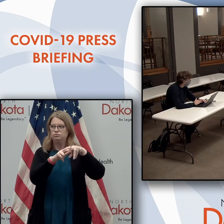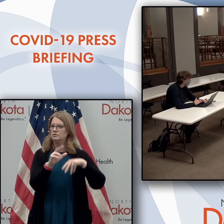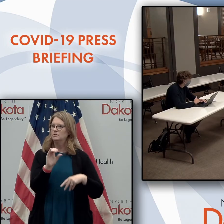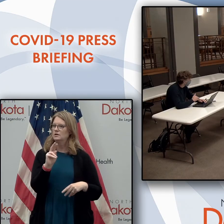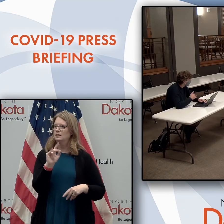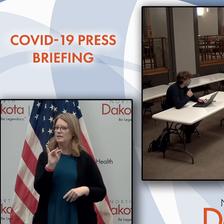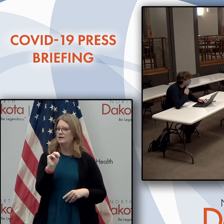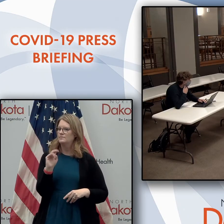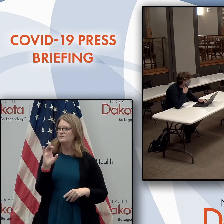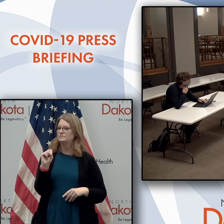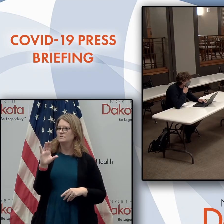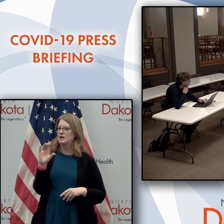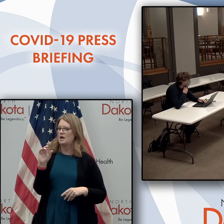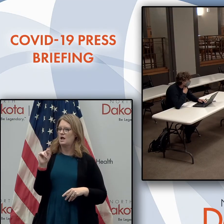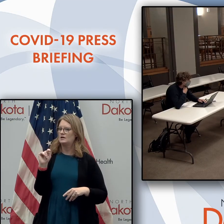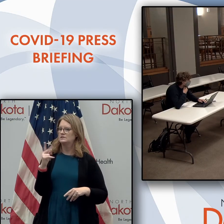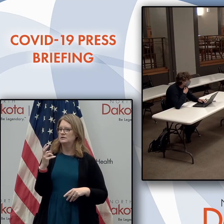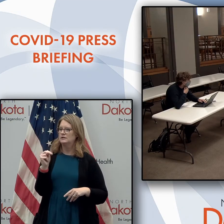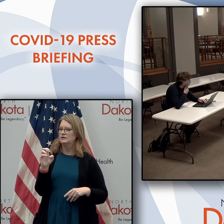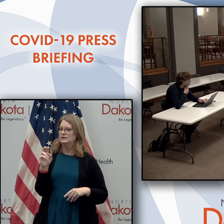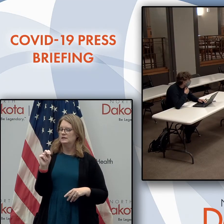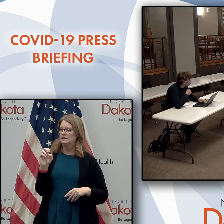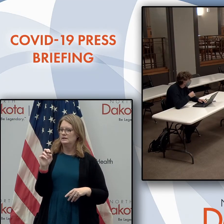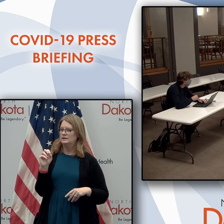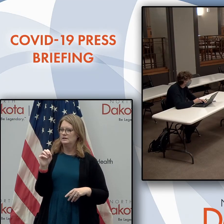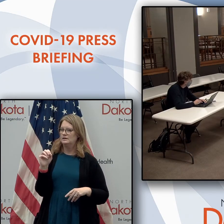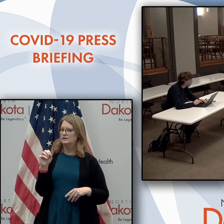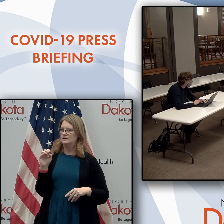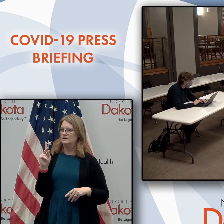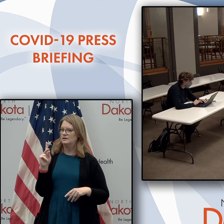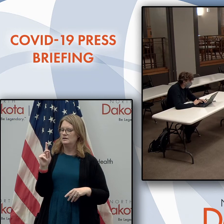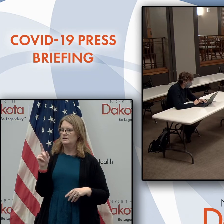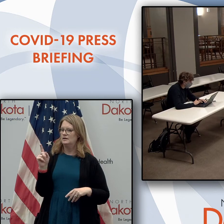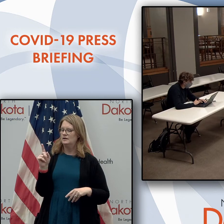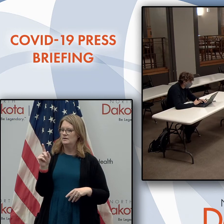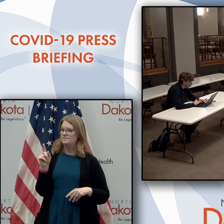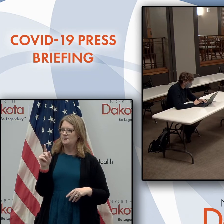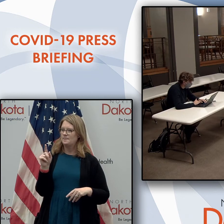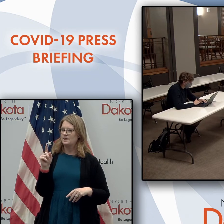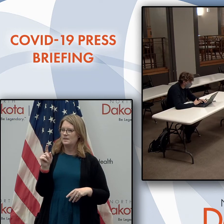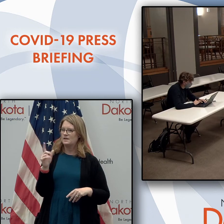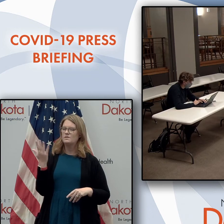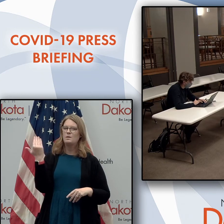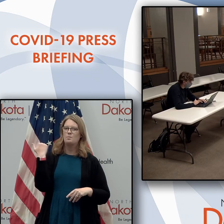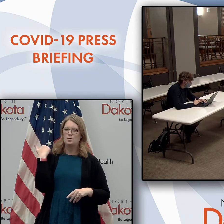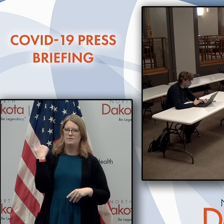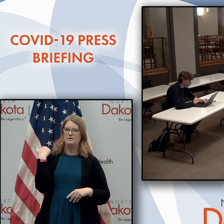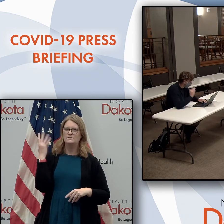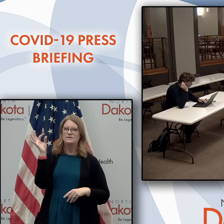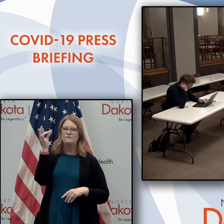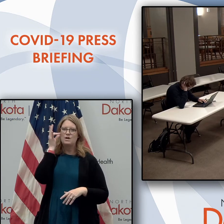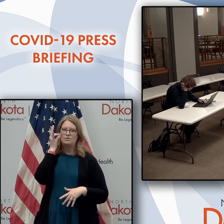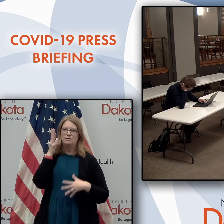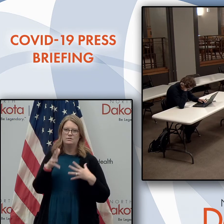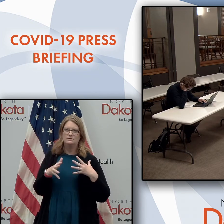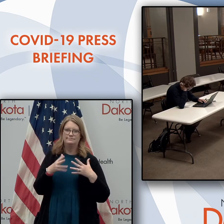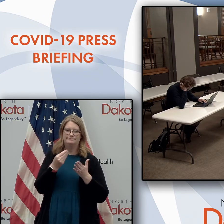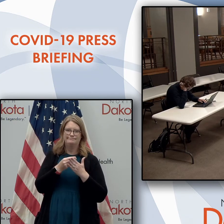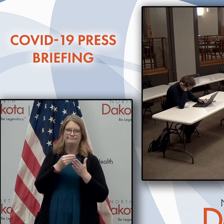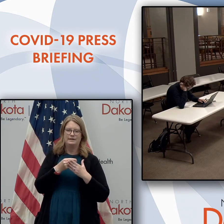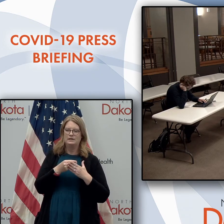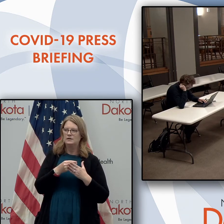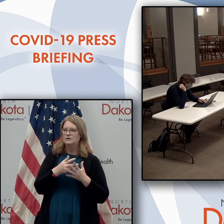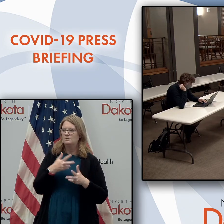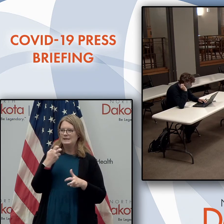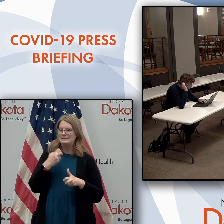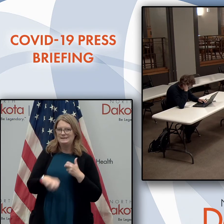Scott Hennon, WZFG, KFYR Radio. The previous federal bonus for the unemployed made it more difficult for businesses to